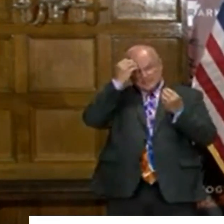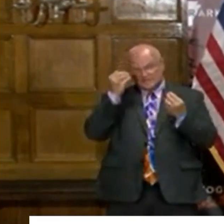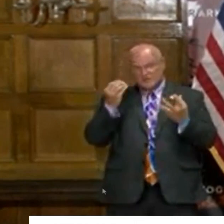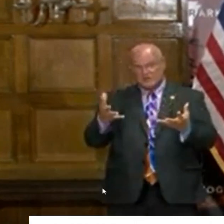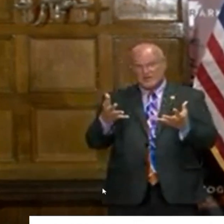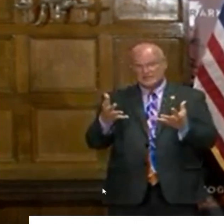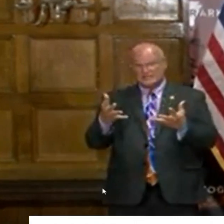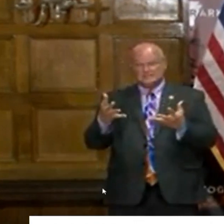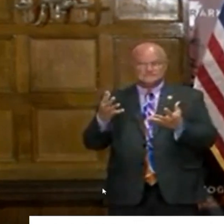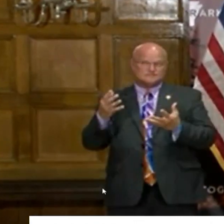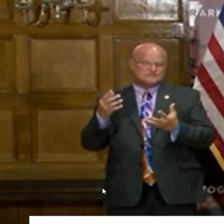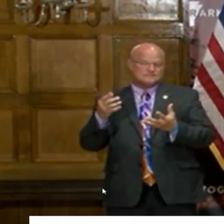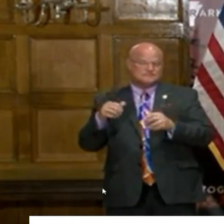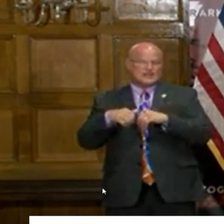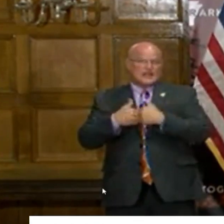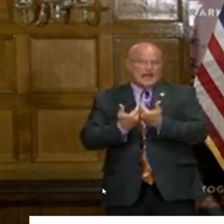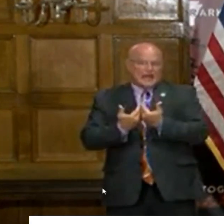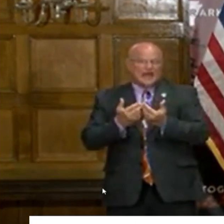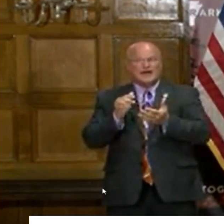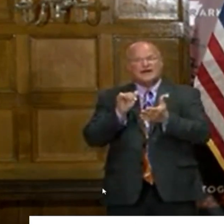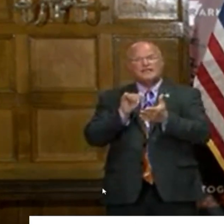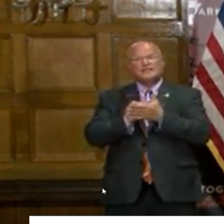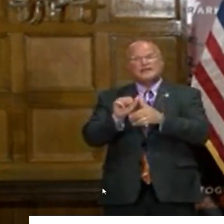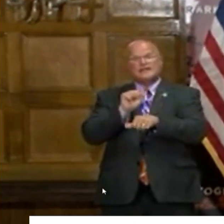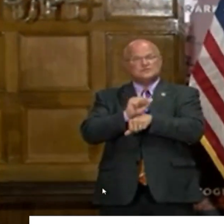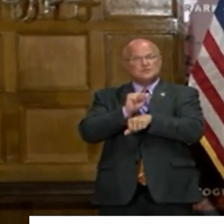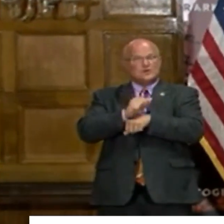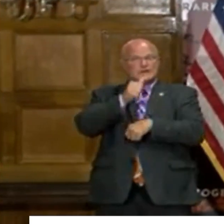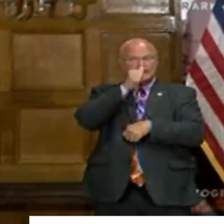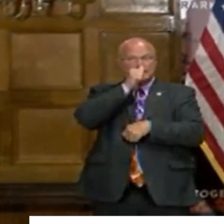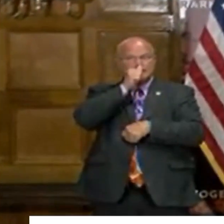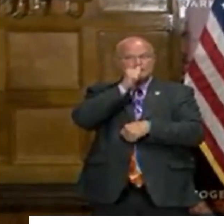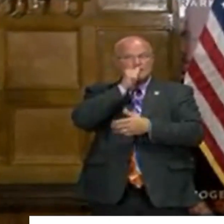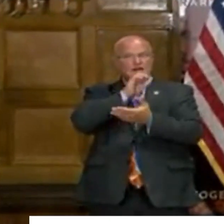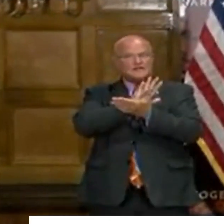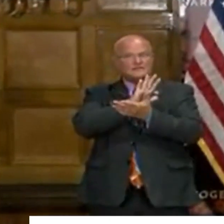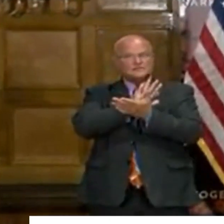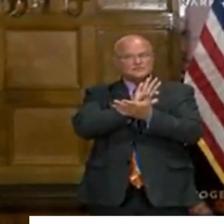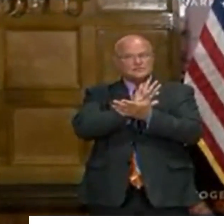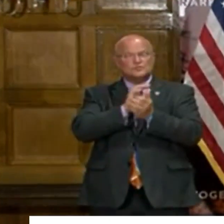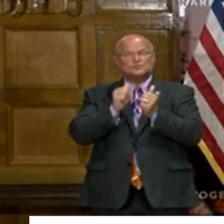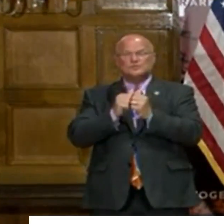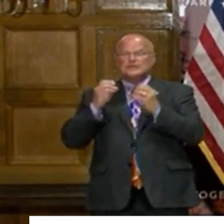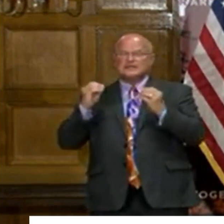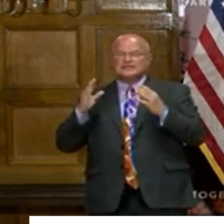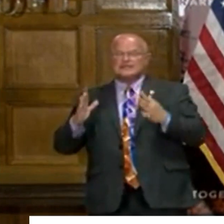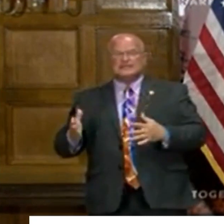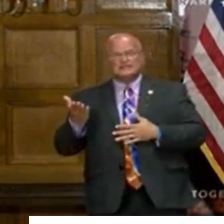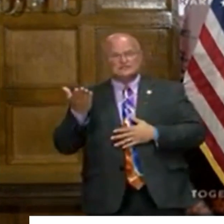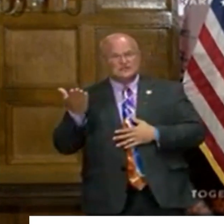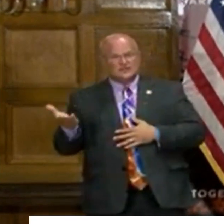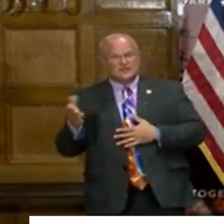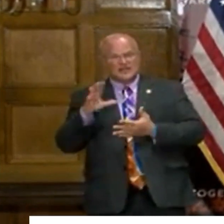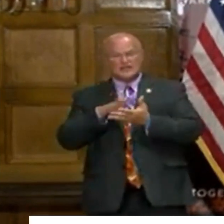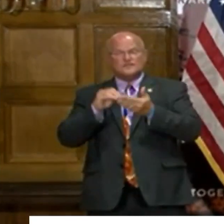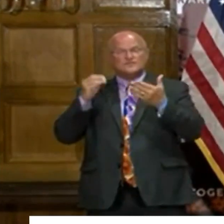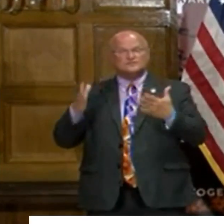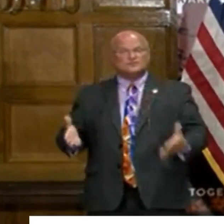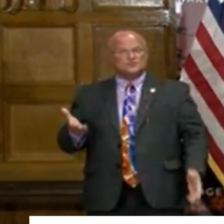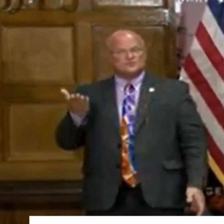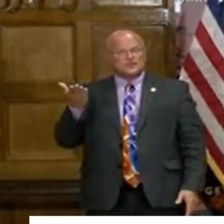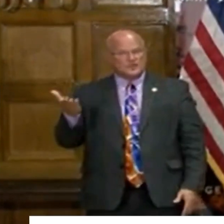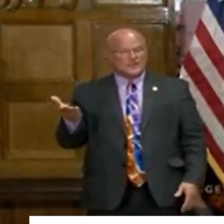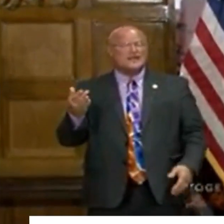information flow as to how that is working in the private sector with the teachers that are there, that the students that are